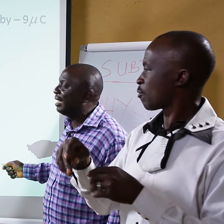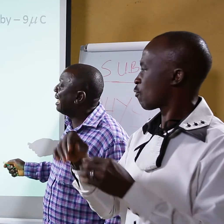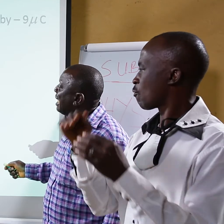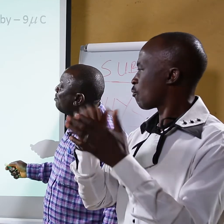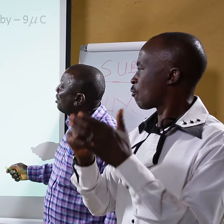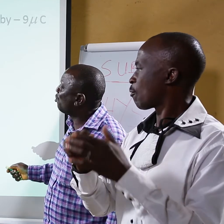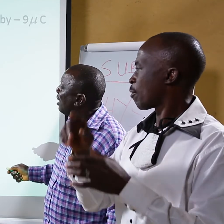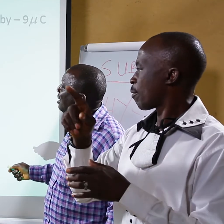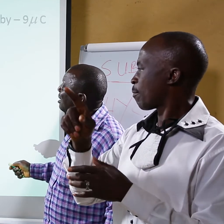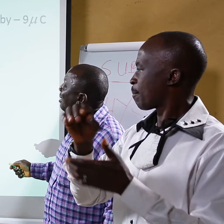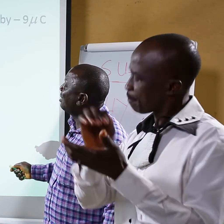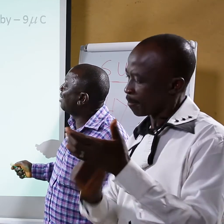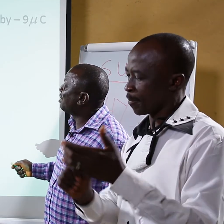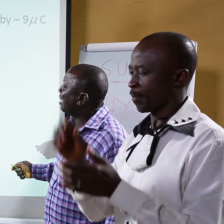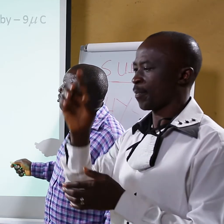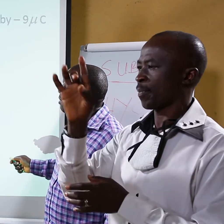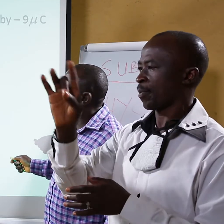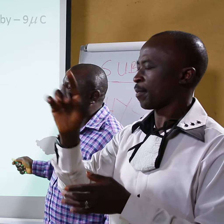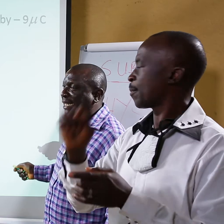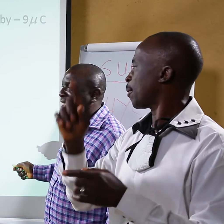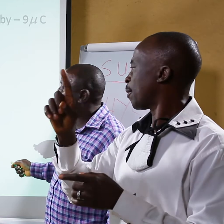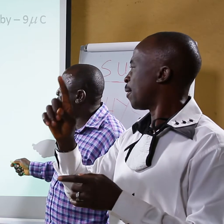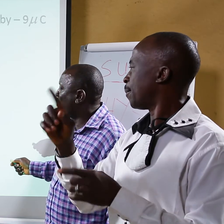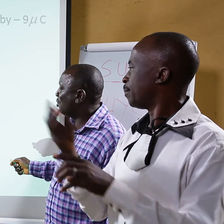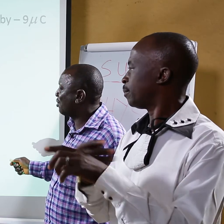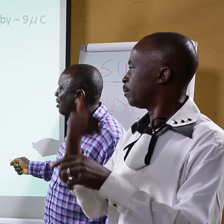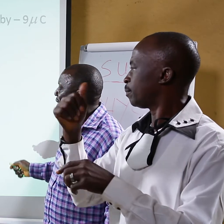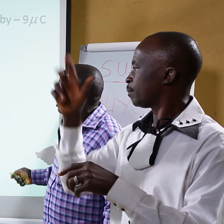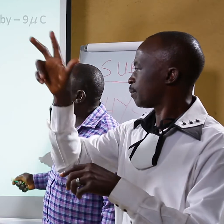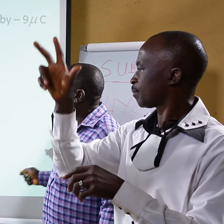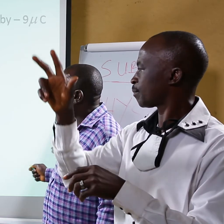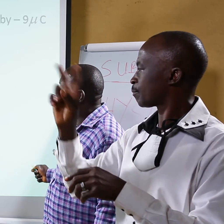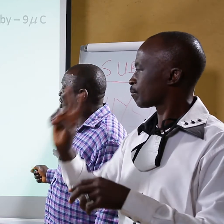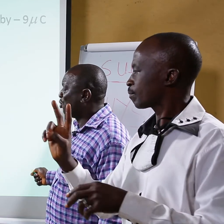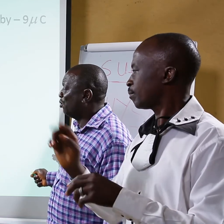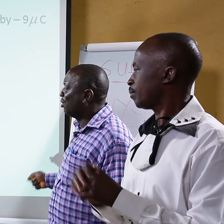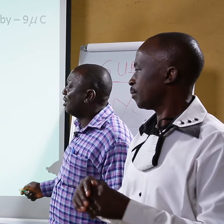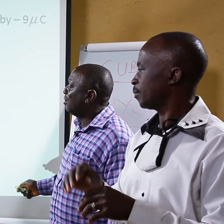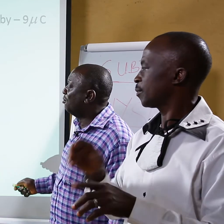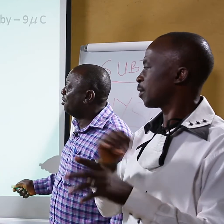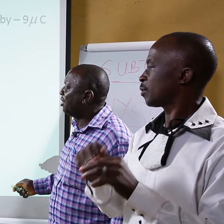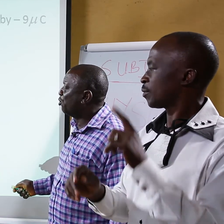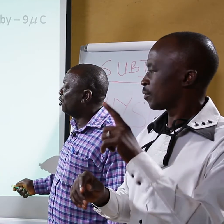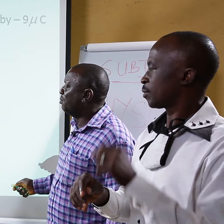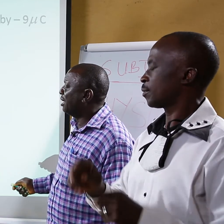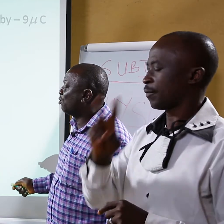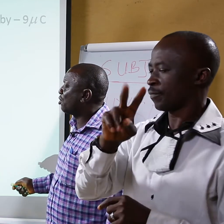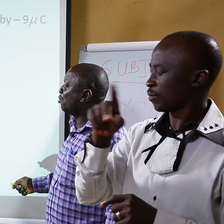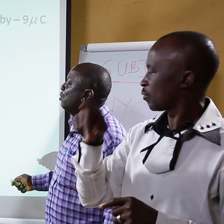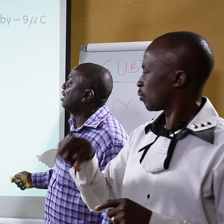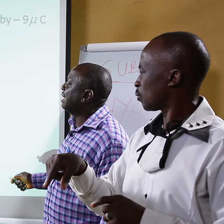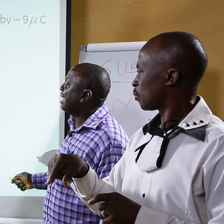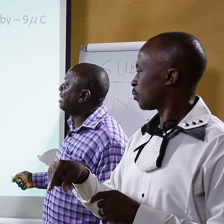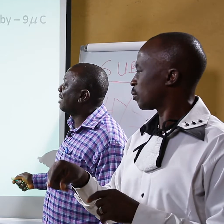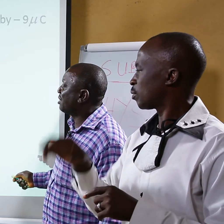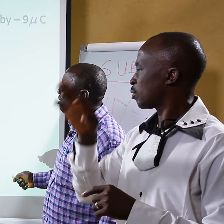minus 8.1 times 10 to power 3 volts. Then at point Q, Vq will be equals